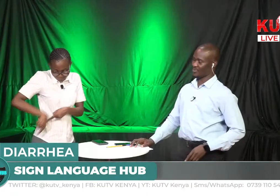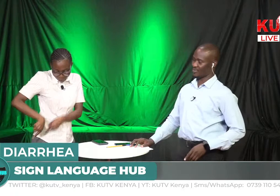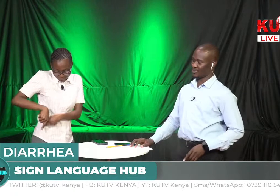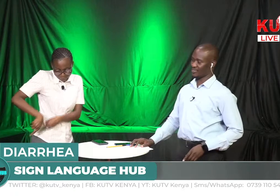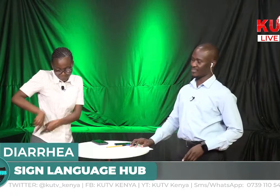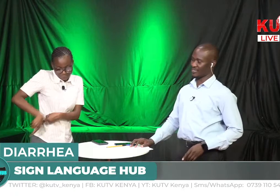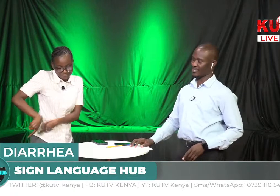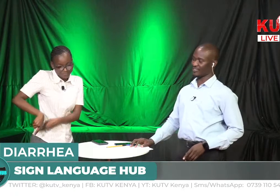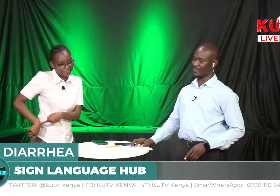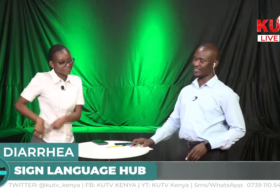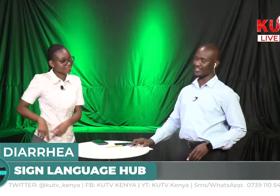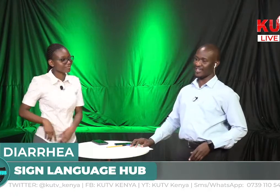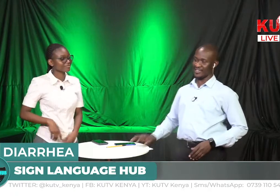Mm-hmm. That is one sign.